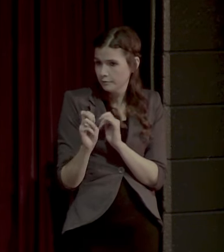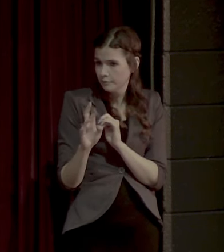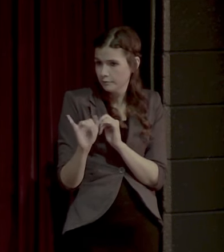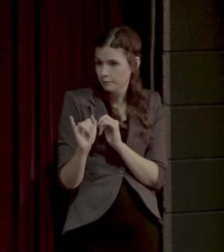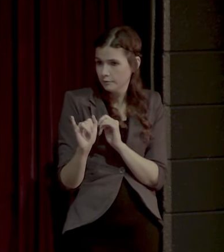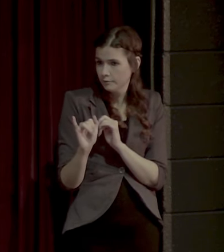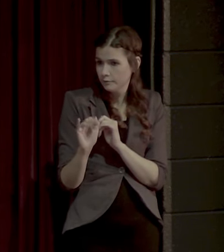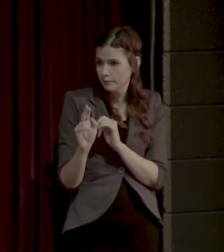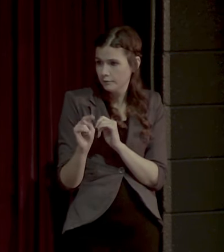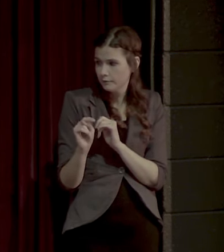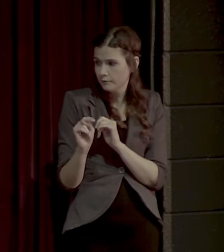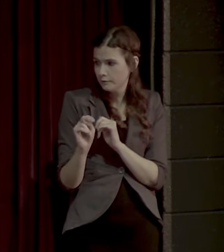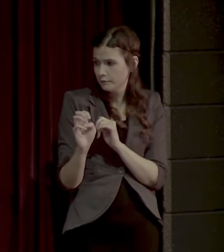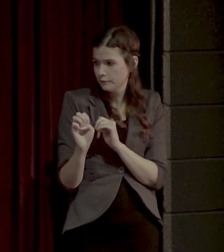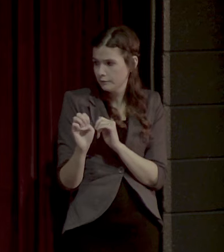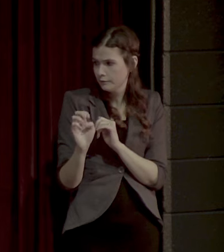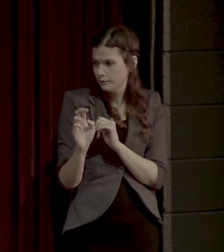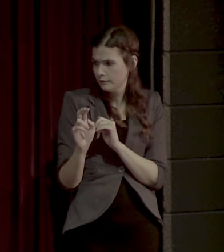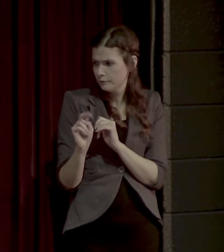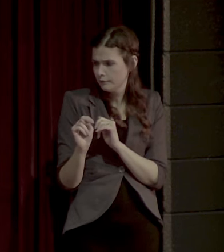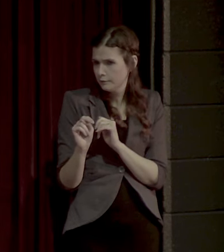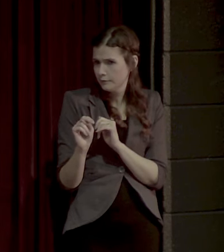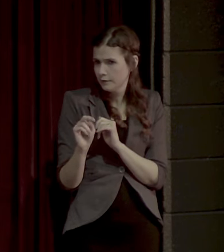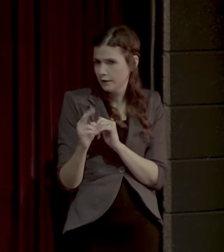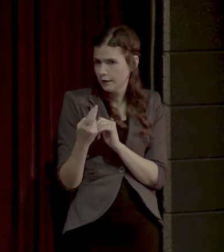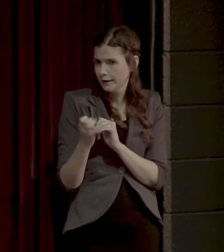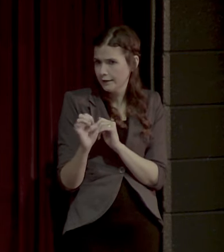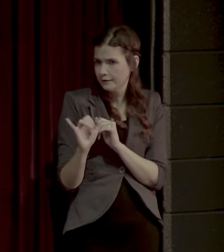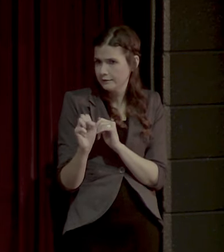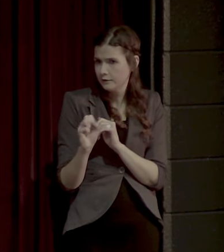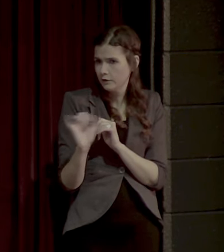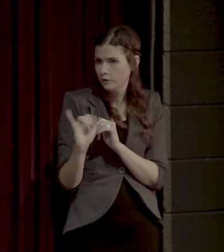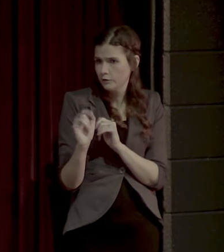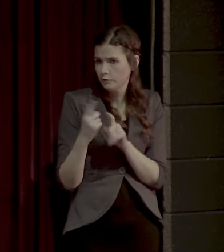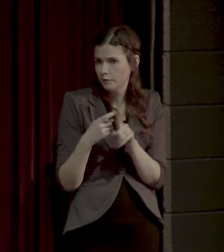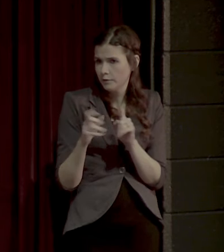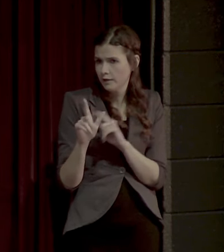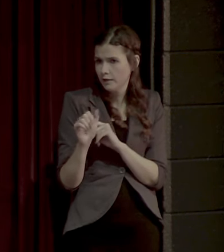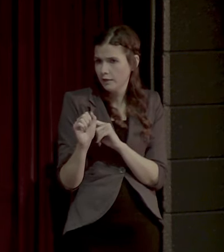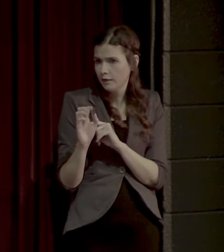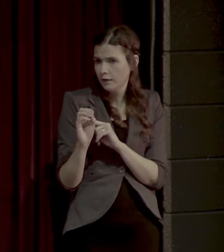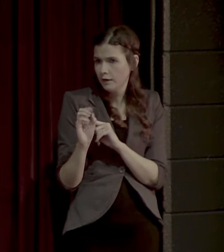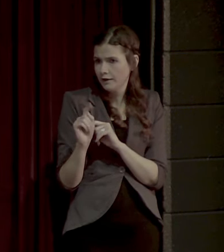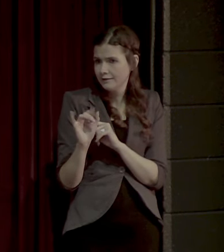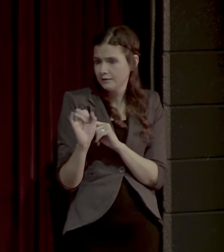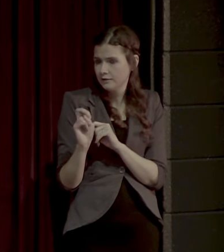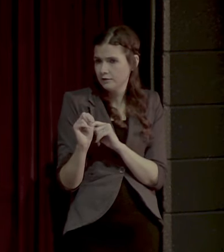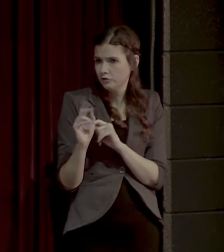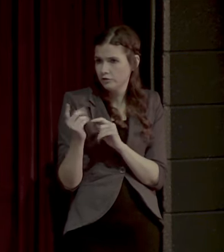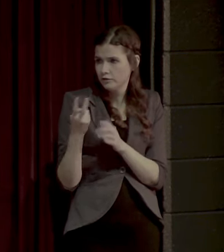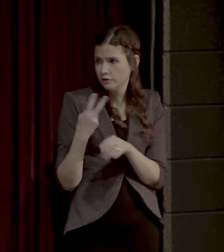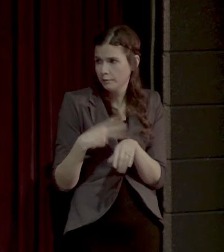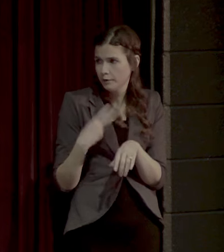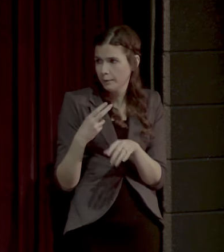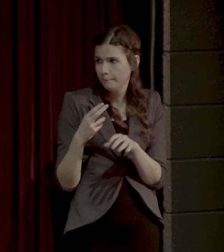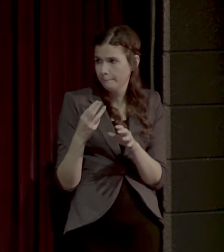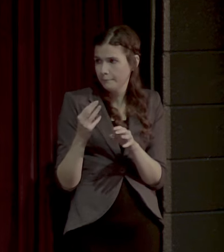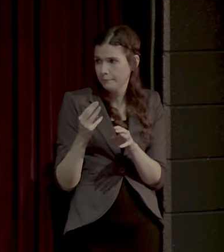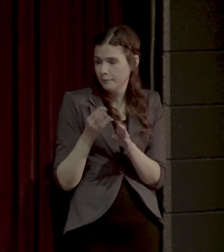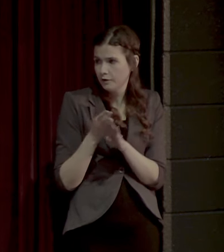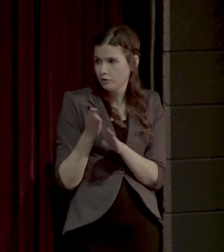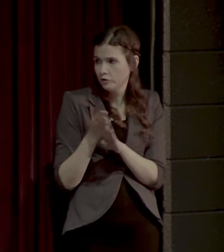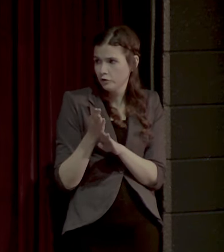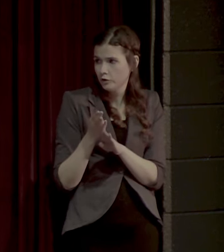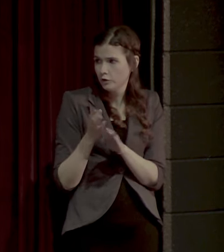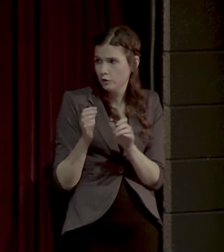Mary Nienheis is also from nearby Lawton, North Dakota. She is a double major, graduating with an Associate